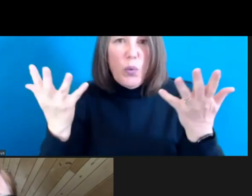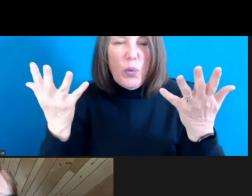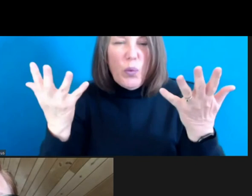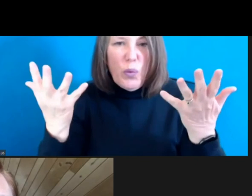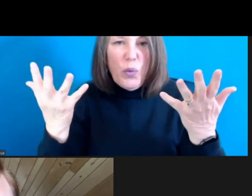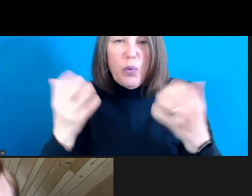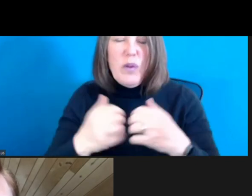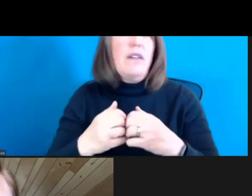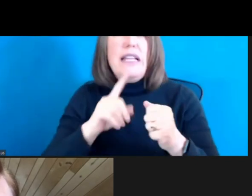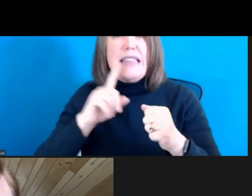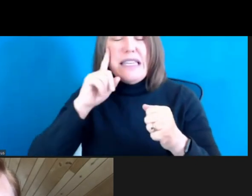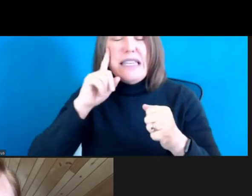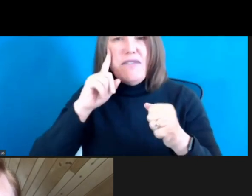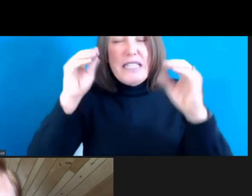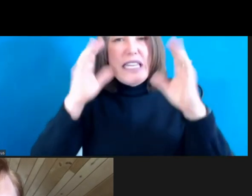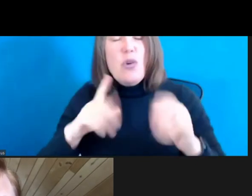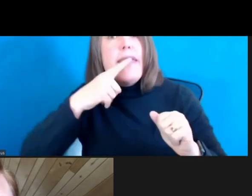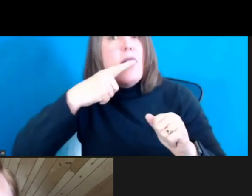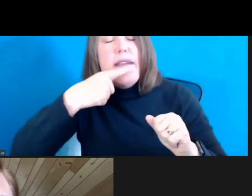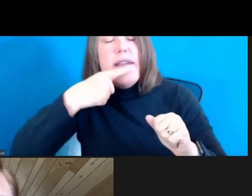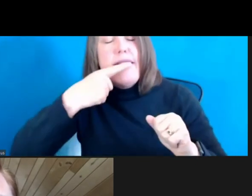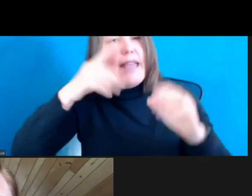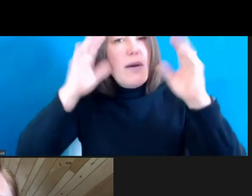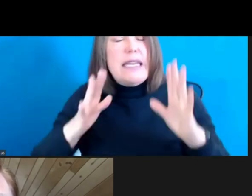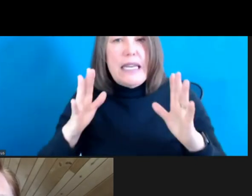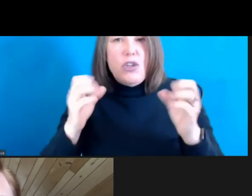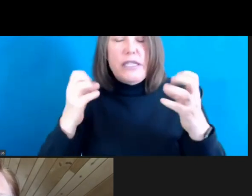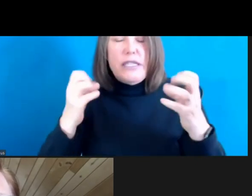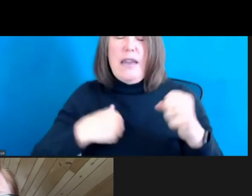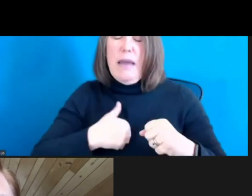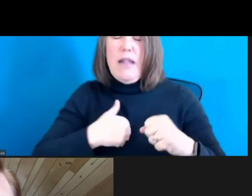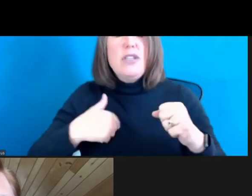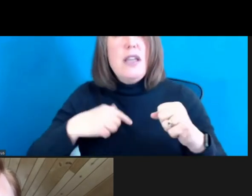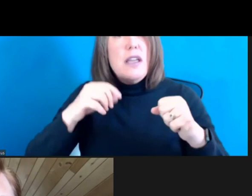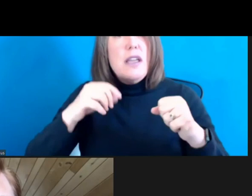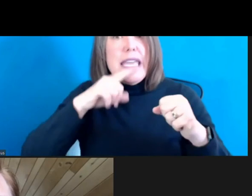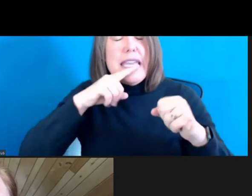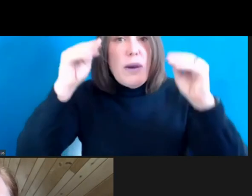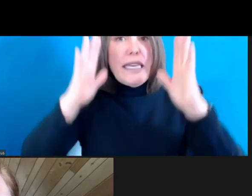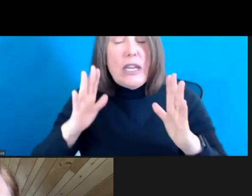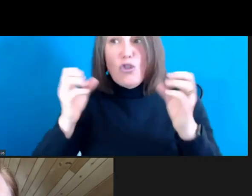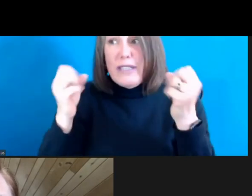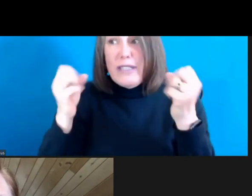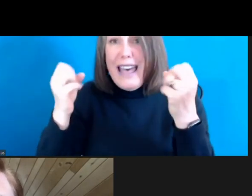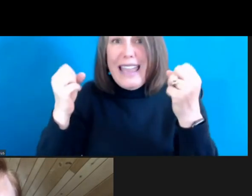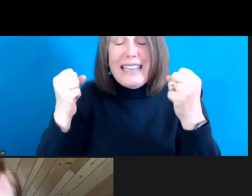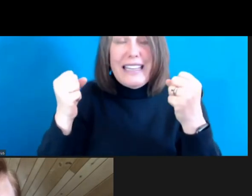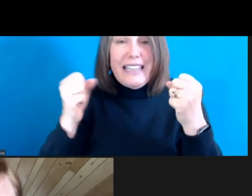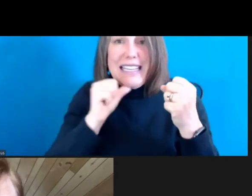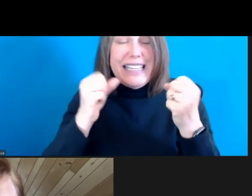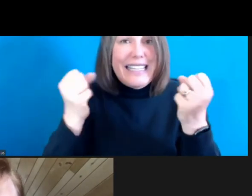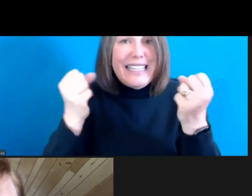And the deaf teacher, or the hearing teacher who signed, sorry, my apologies, the hearing teacher who signed did not